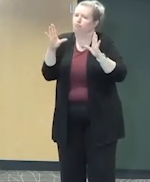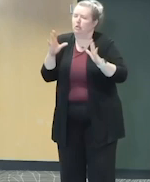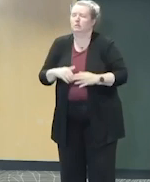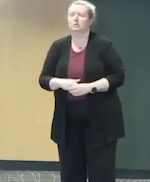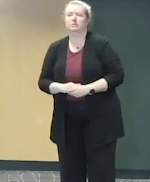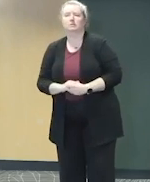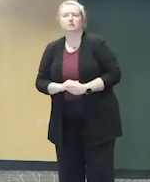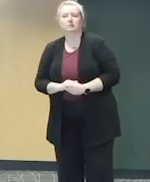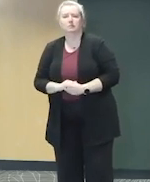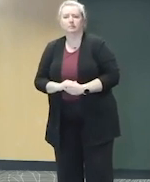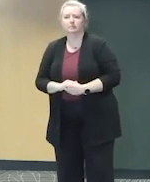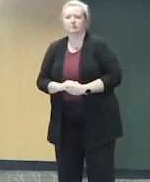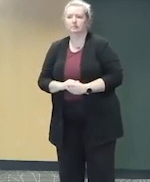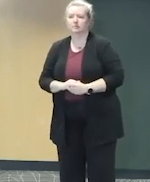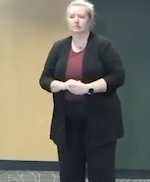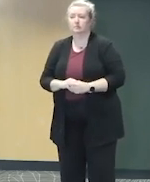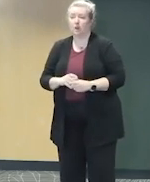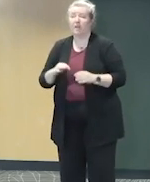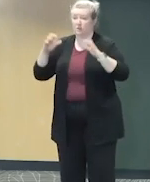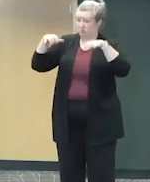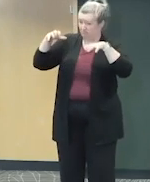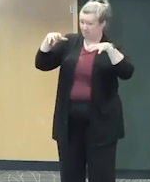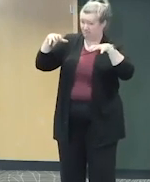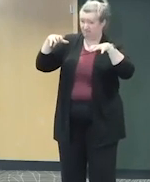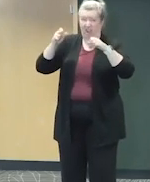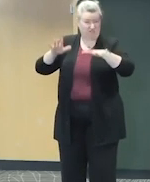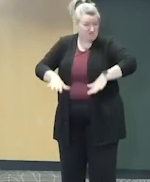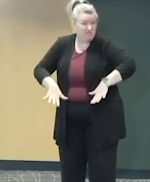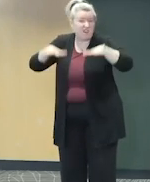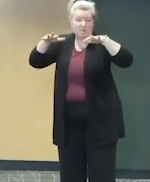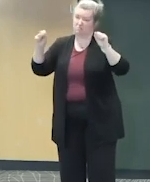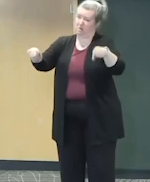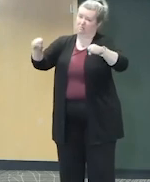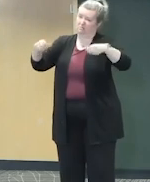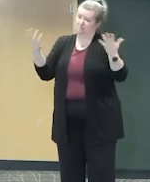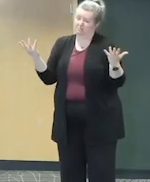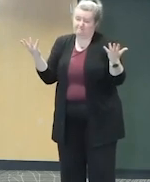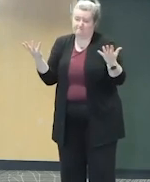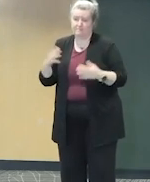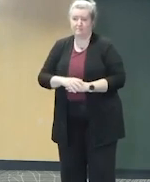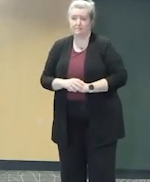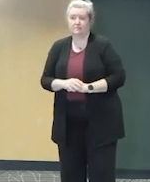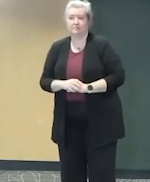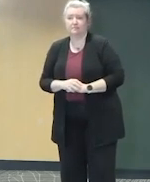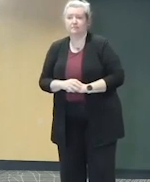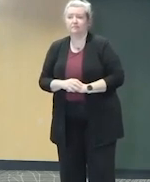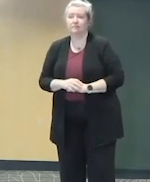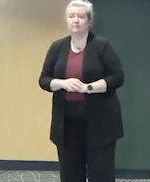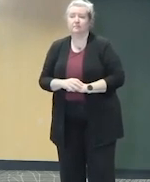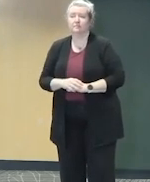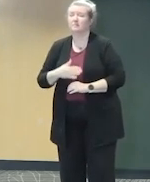conditions, including flooding. So I would just say this, and my guess is we'll all say this, don't go out unless you need to go